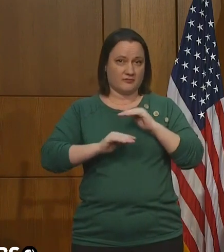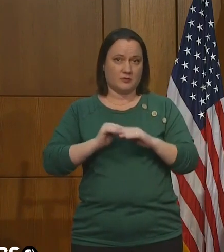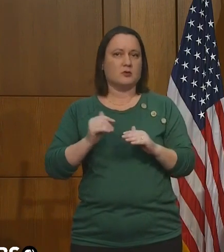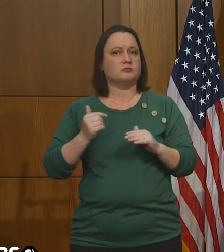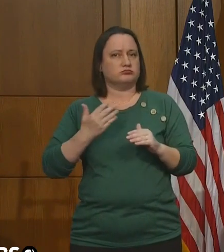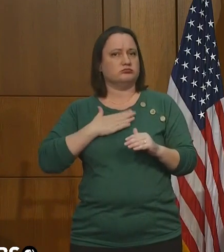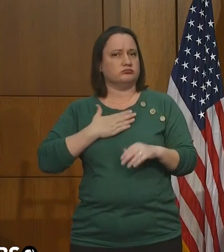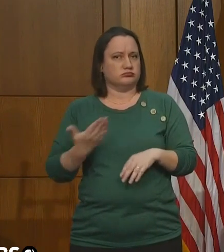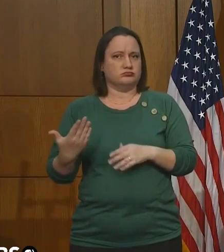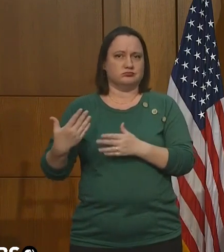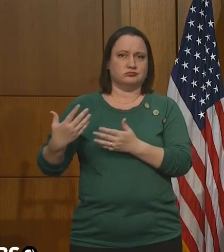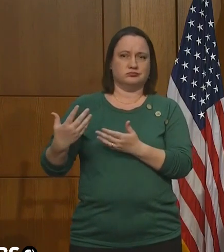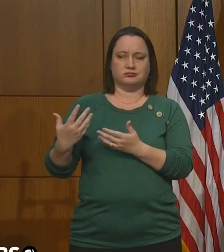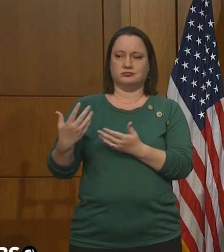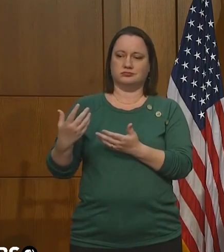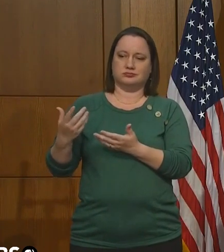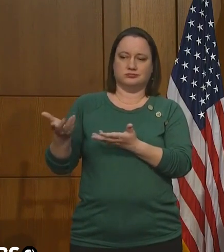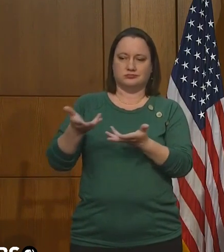to their discussions.